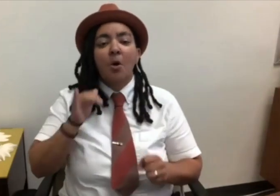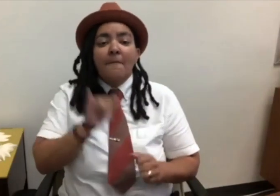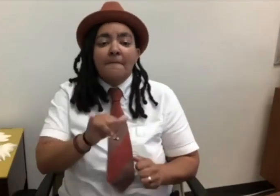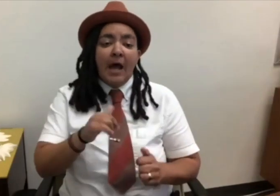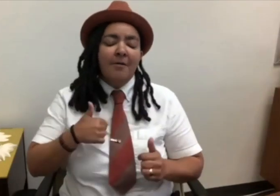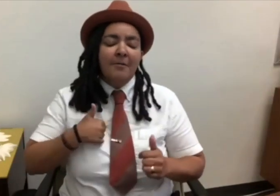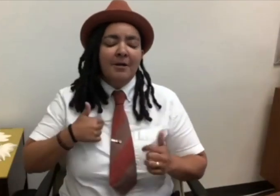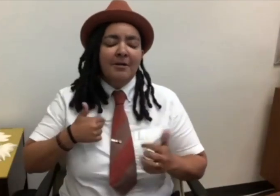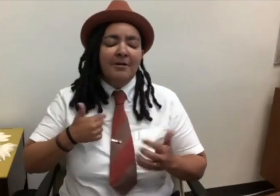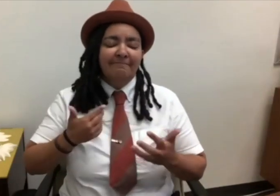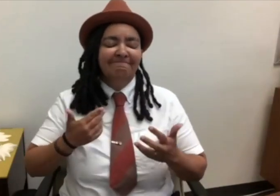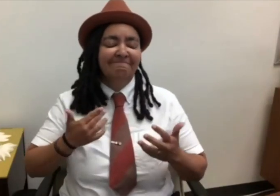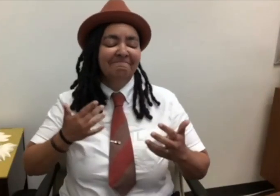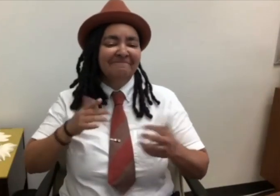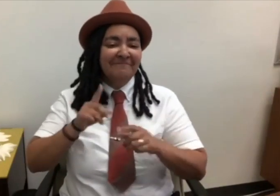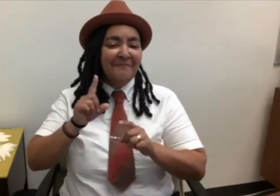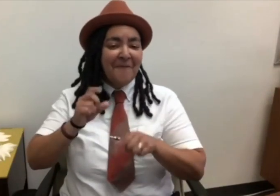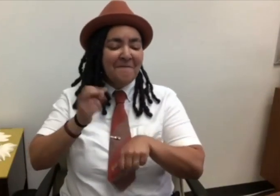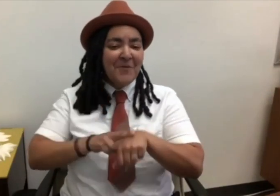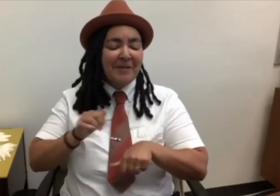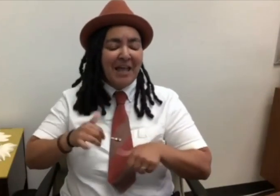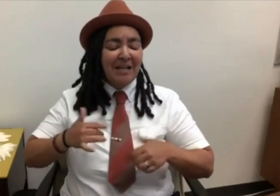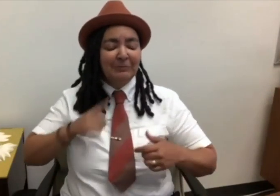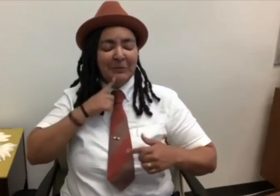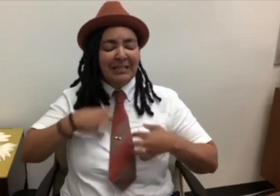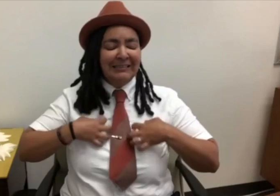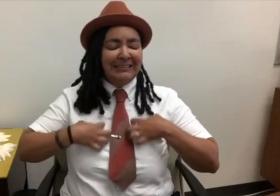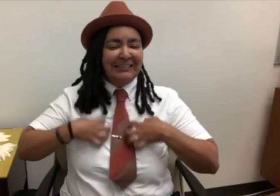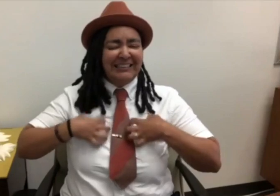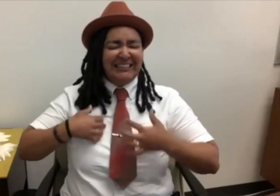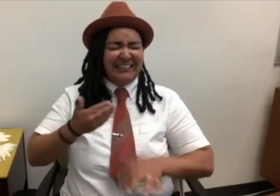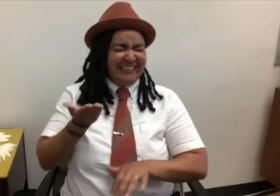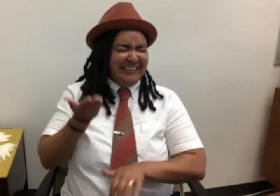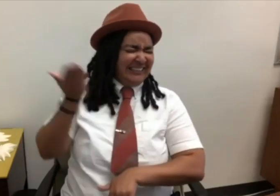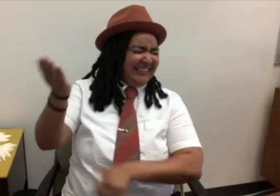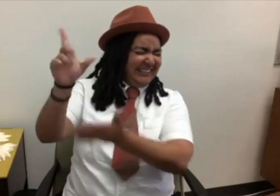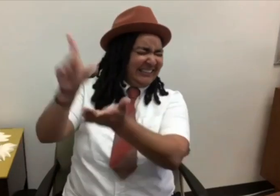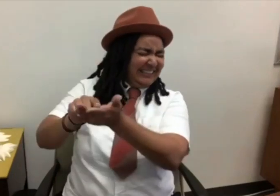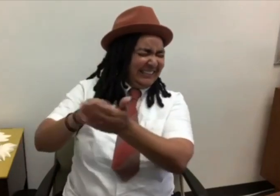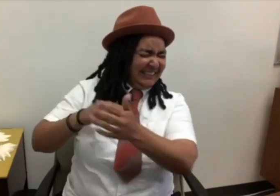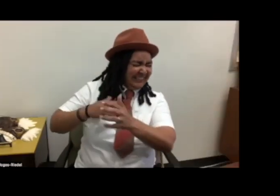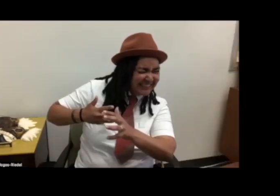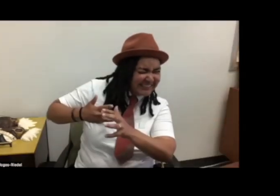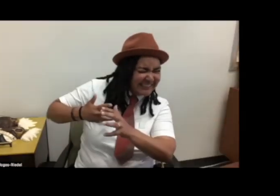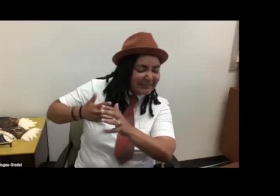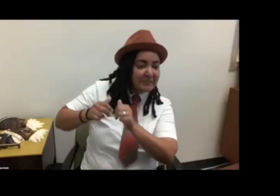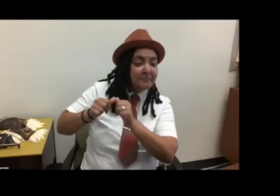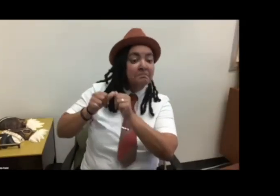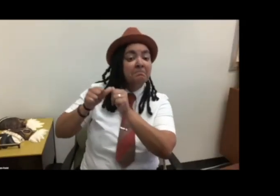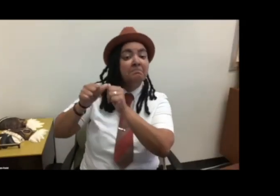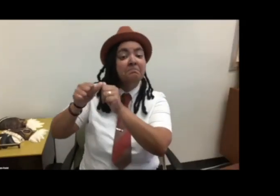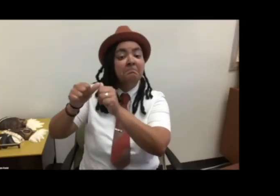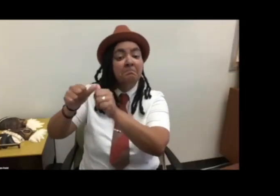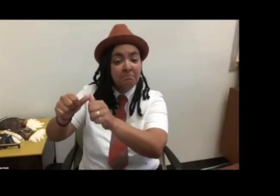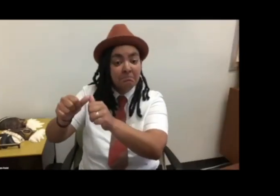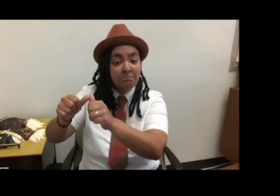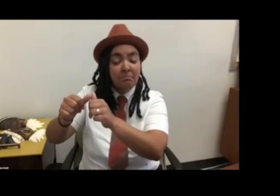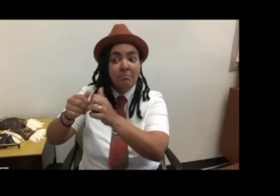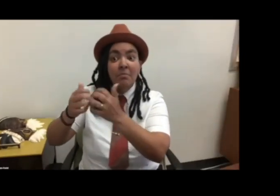cisgendered, able-bodied white people. So, of course, I had some I wasn't sure about